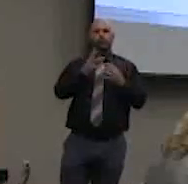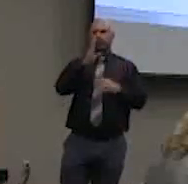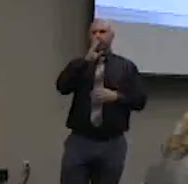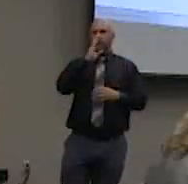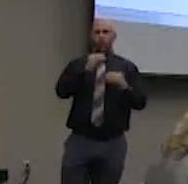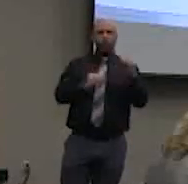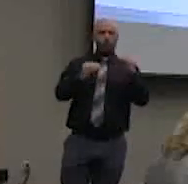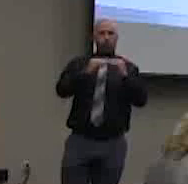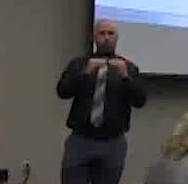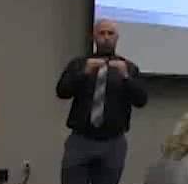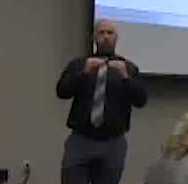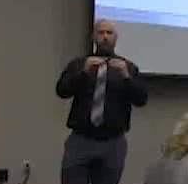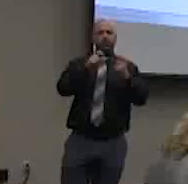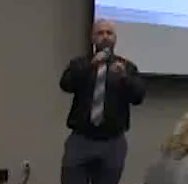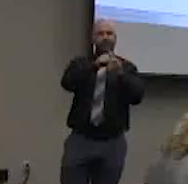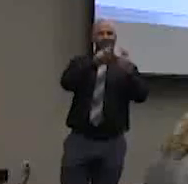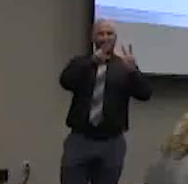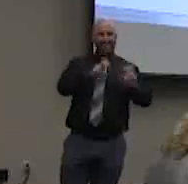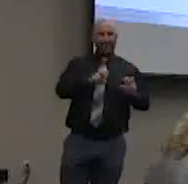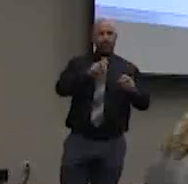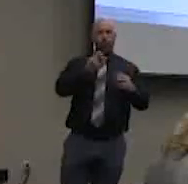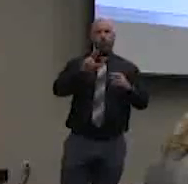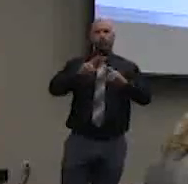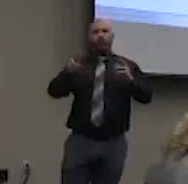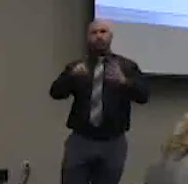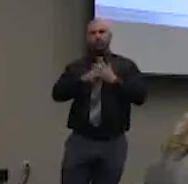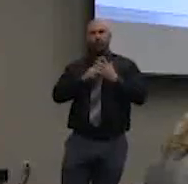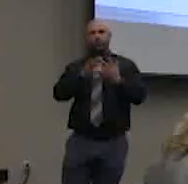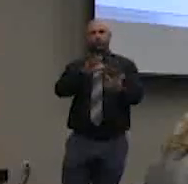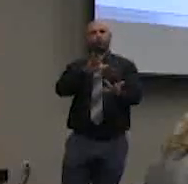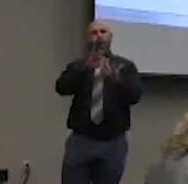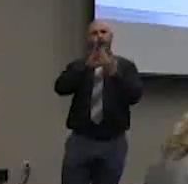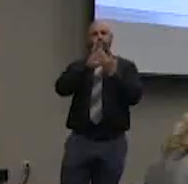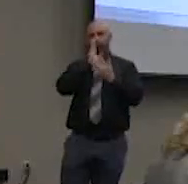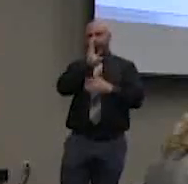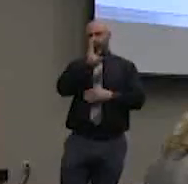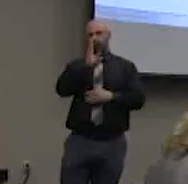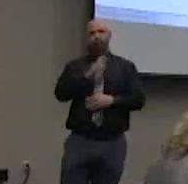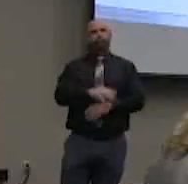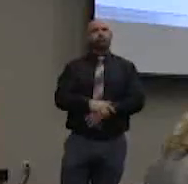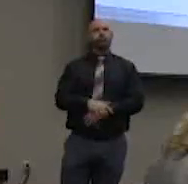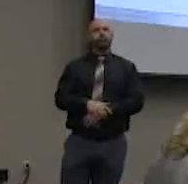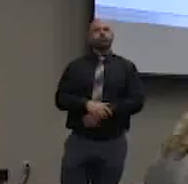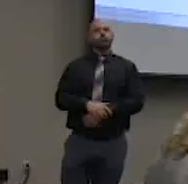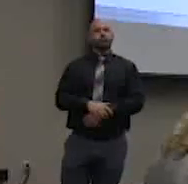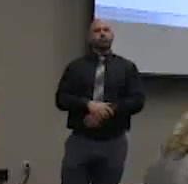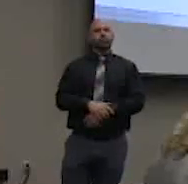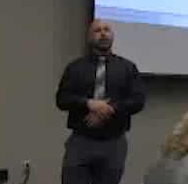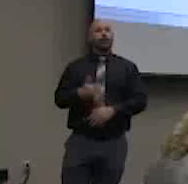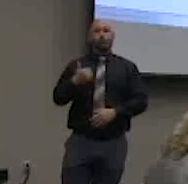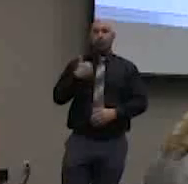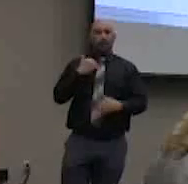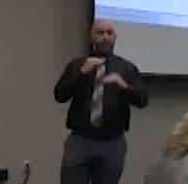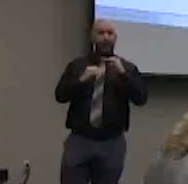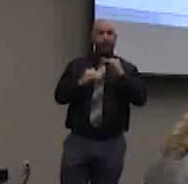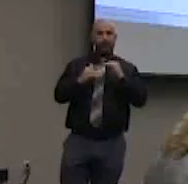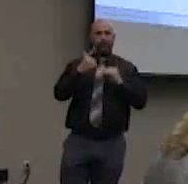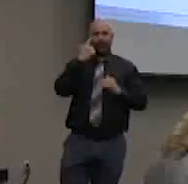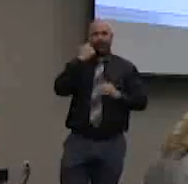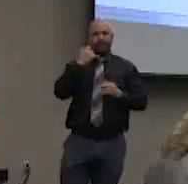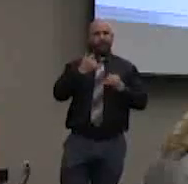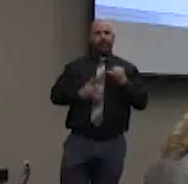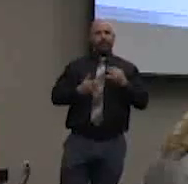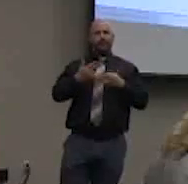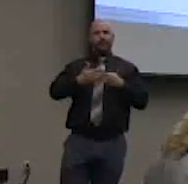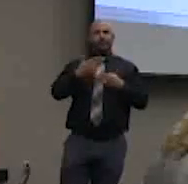particular, please feel free to reach out to me directly. Or if you don't have my email address, because my last name is hard to spell, if you have the email from Leslie where she